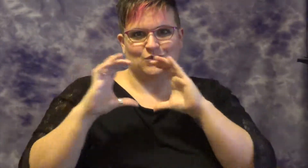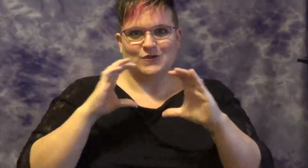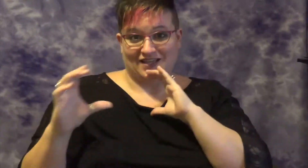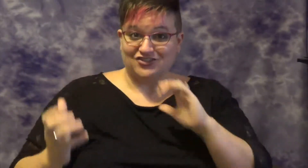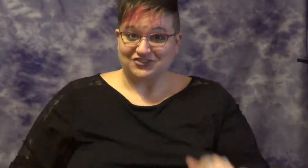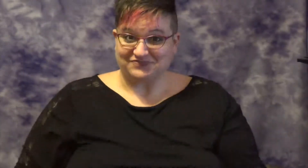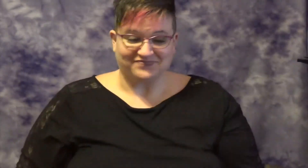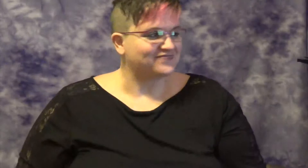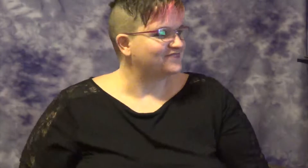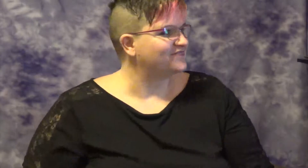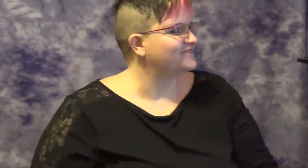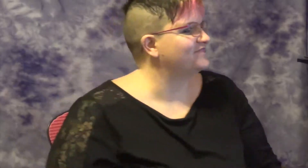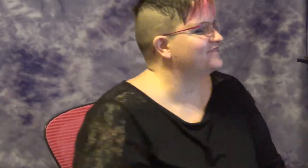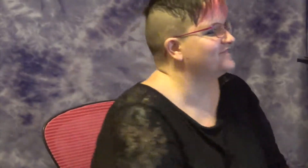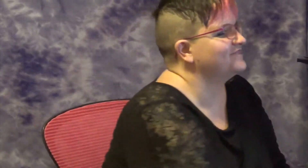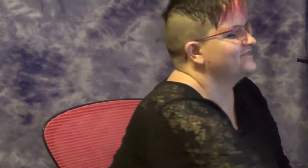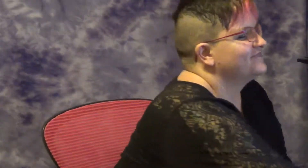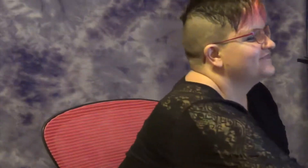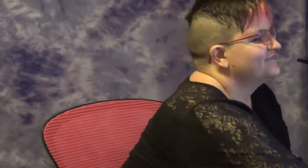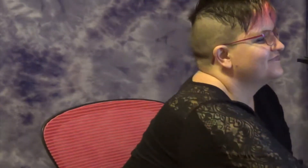That's anger, and that is the form of communication.